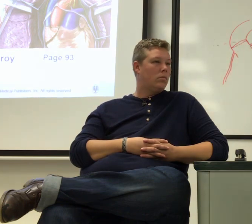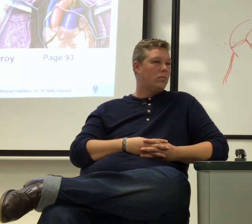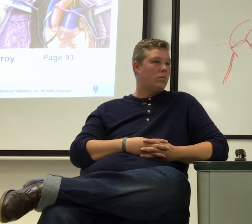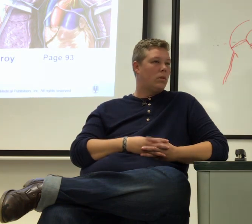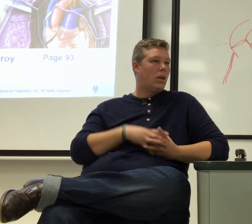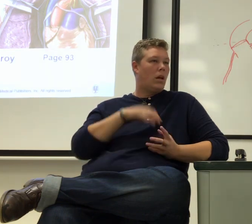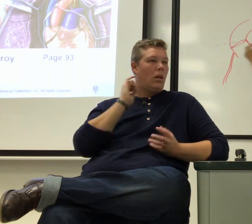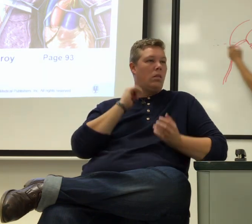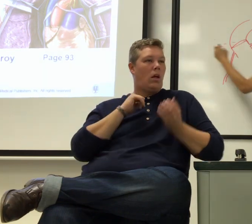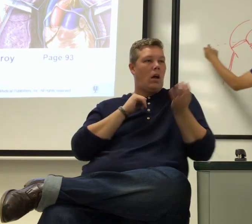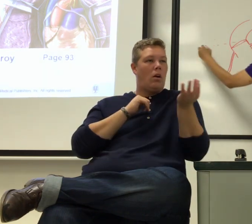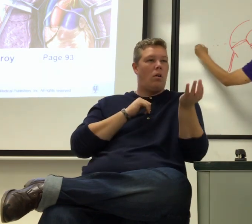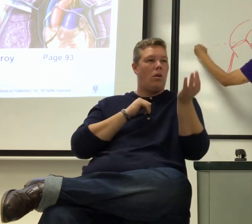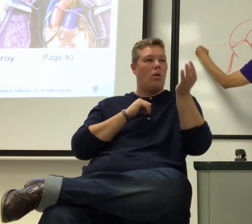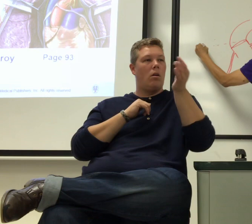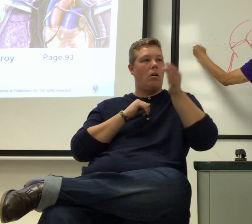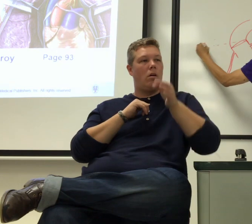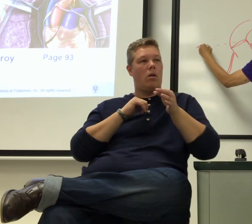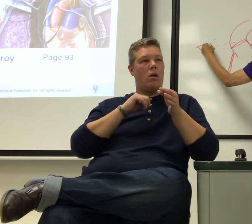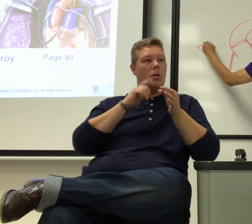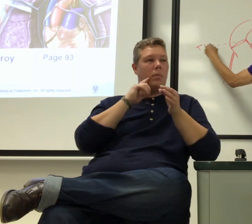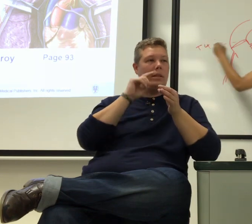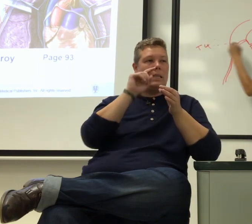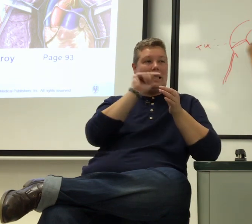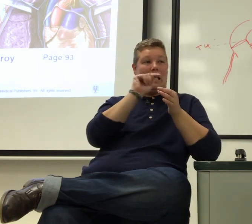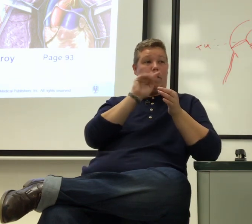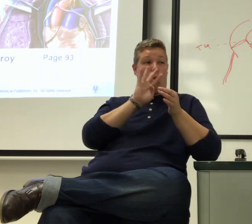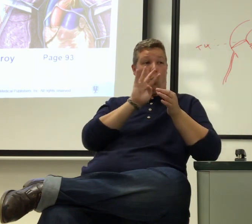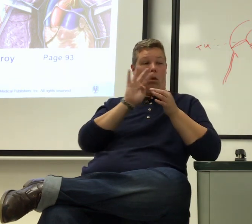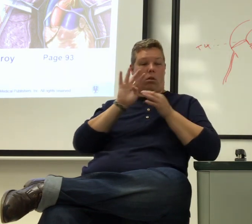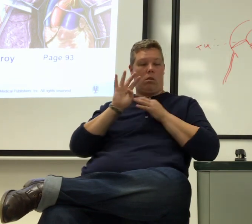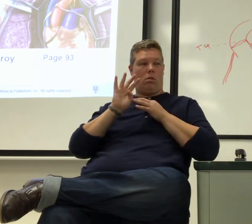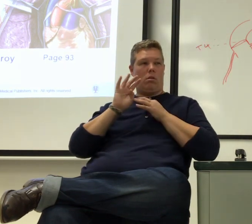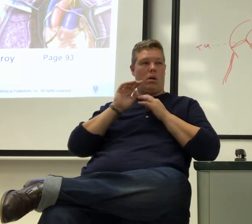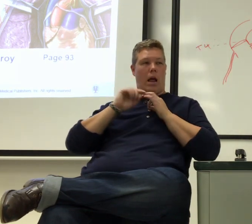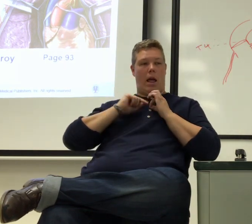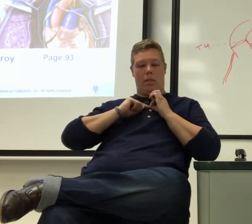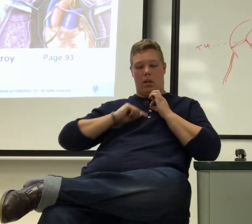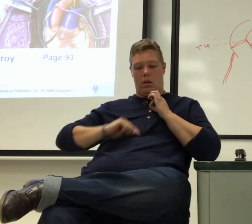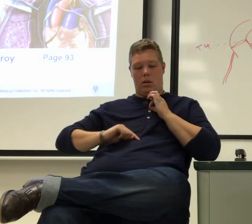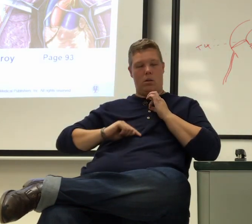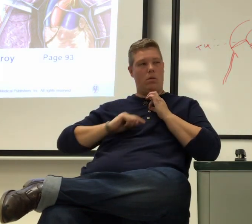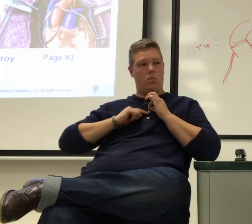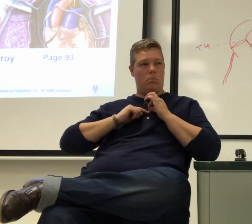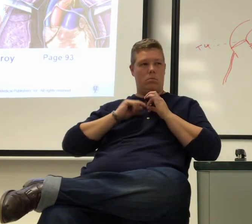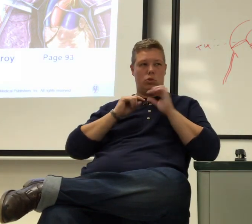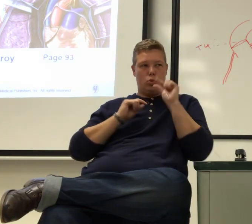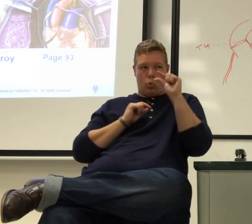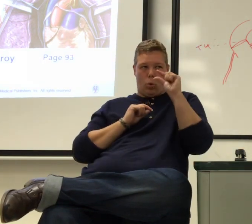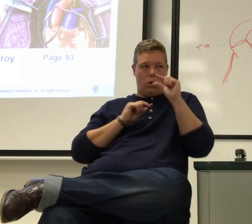This aortic arch begins at the level of T4 vertebra and ends at the level of T4 vertebra.